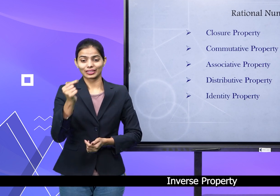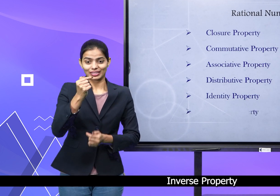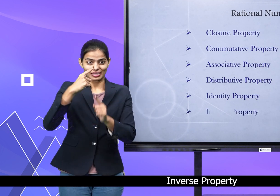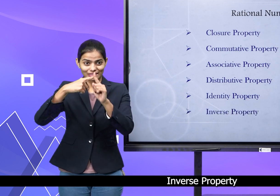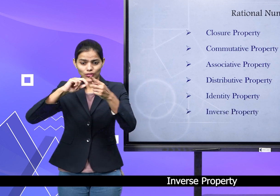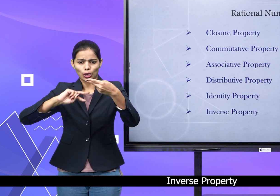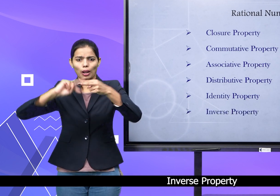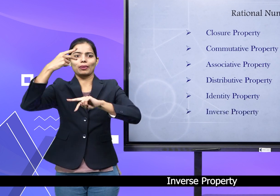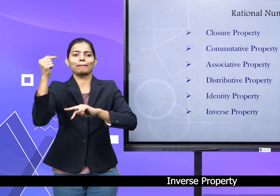inverse property.